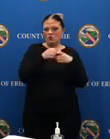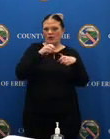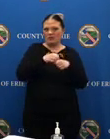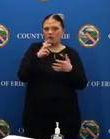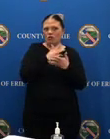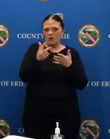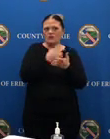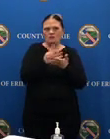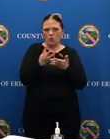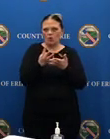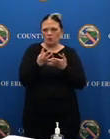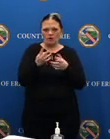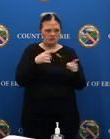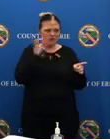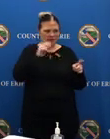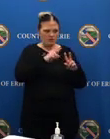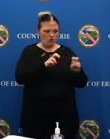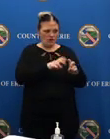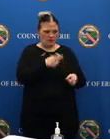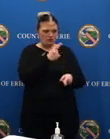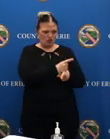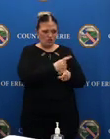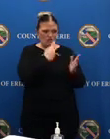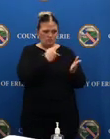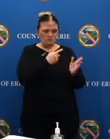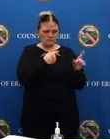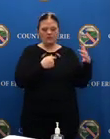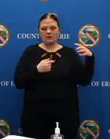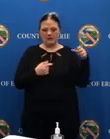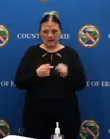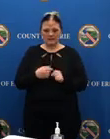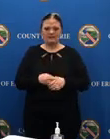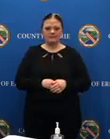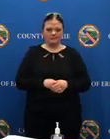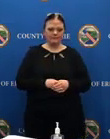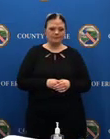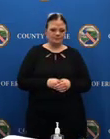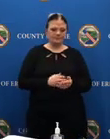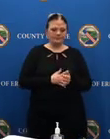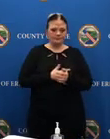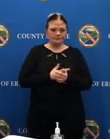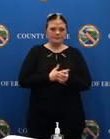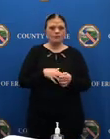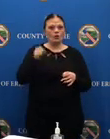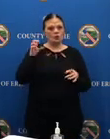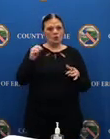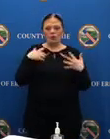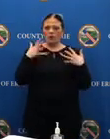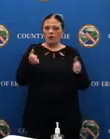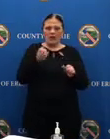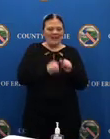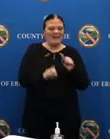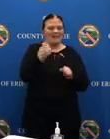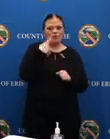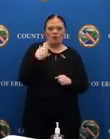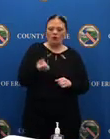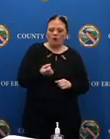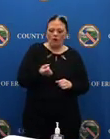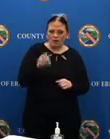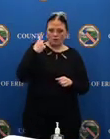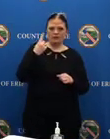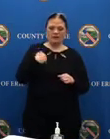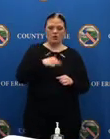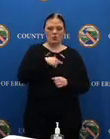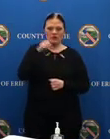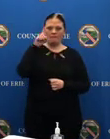to 4 weeks. That's what our analysis shows, Doctor, right? Yes, yes. So we want everyone to understand that